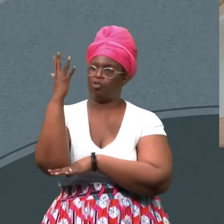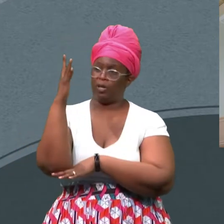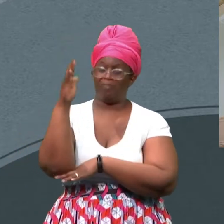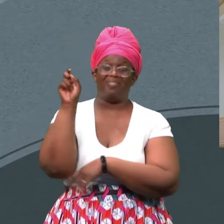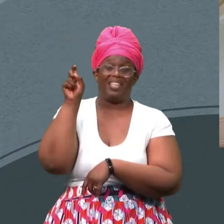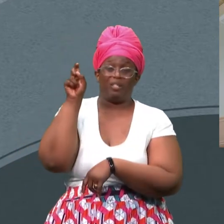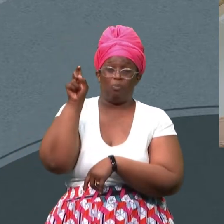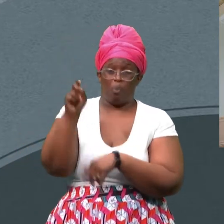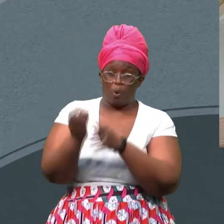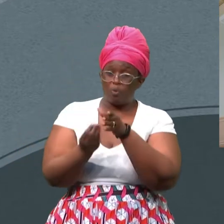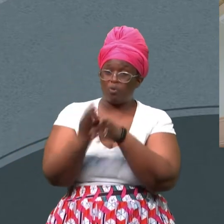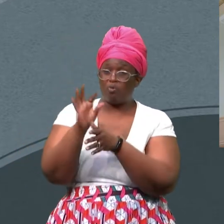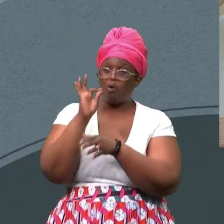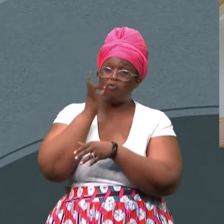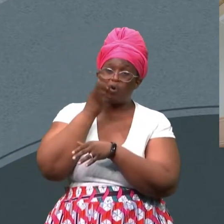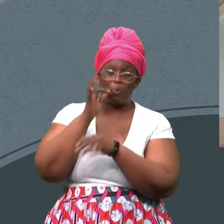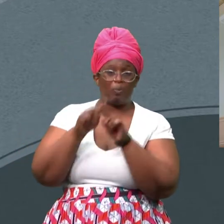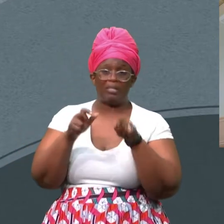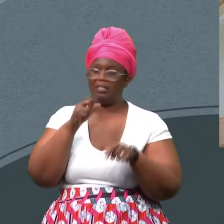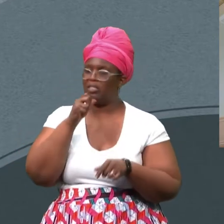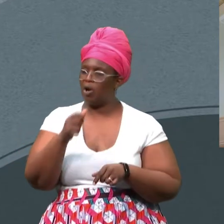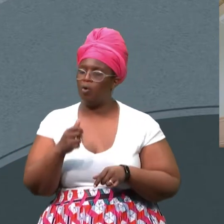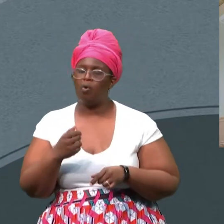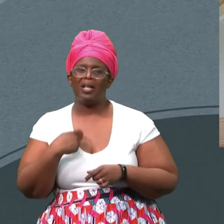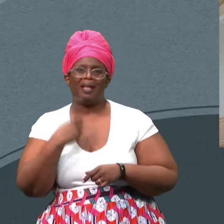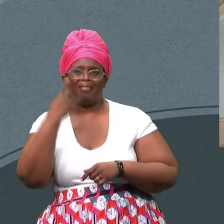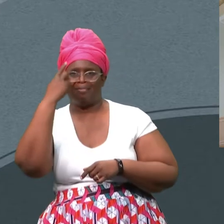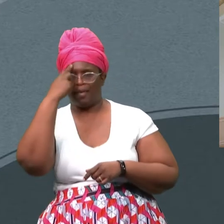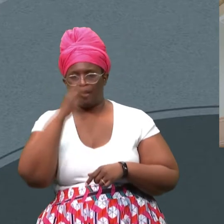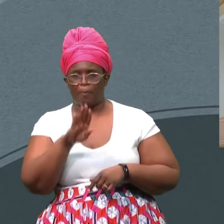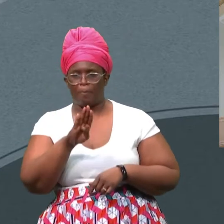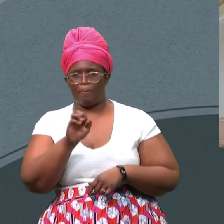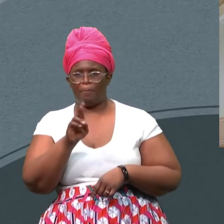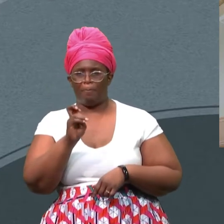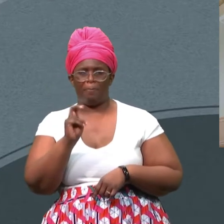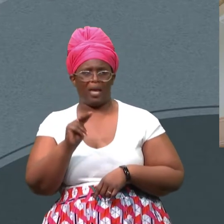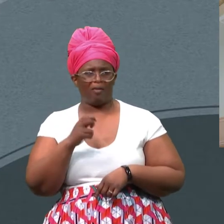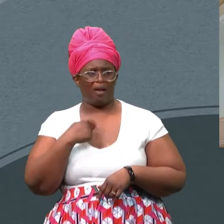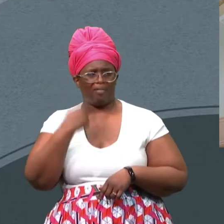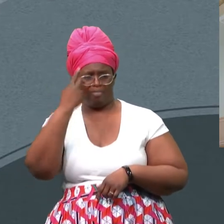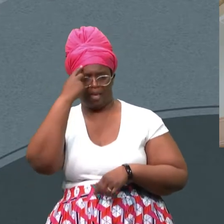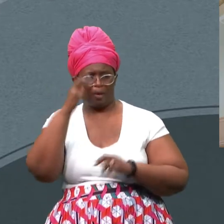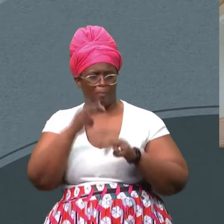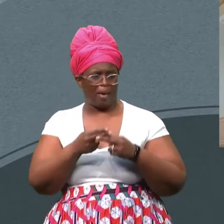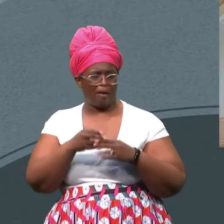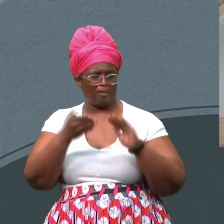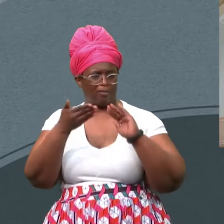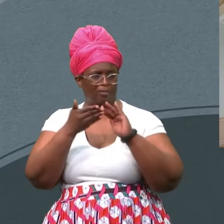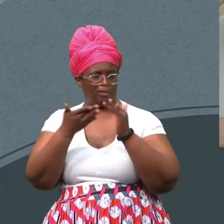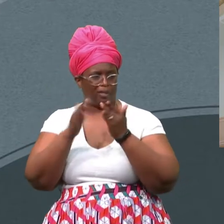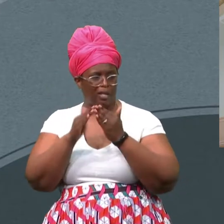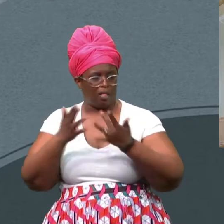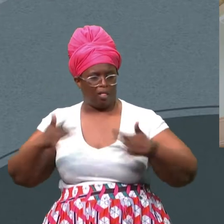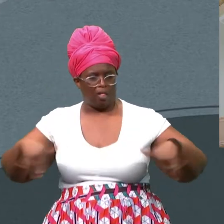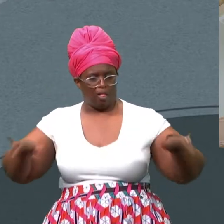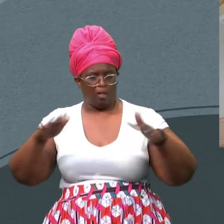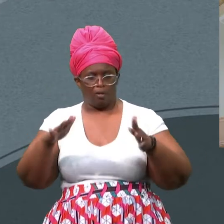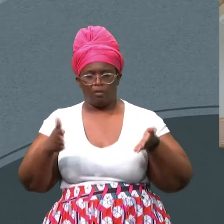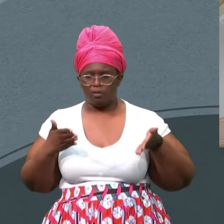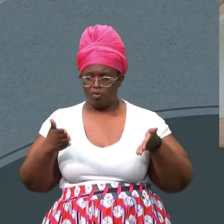I think of barren, I think of tumbleweeds. I think of ghost towns. I think of empty streets. I think